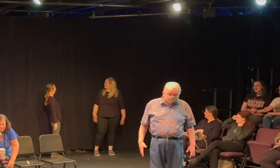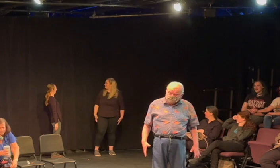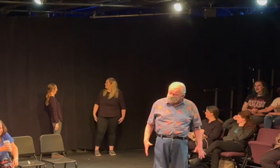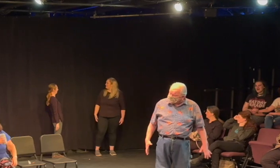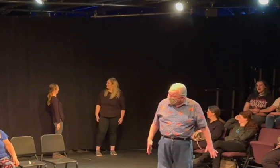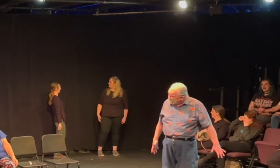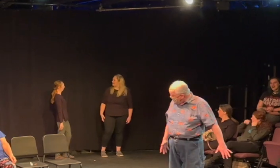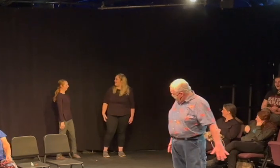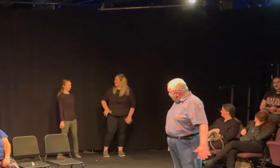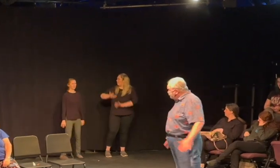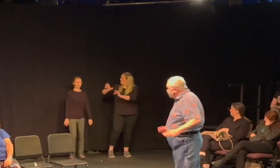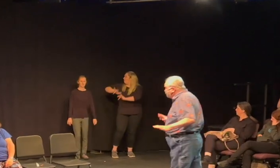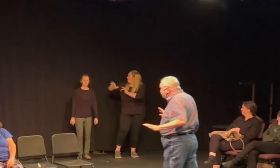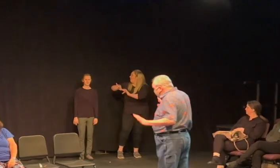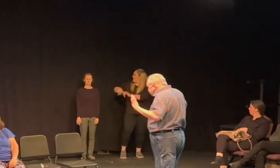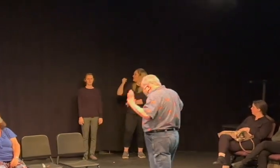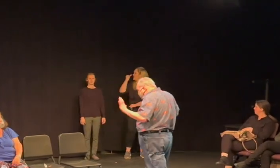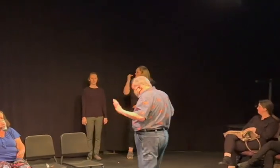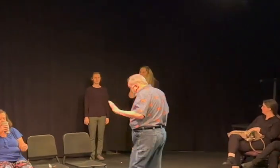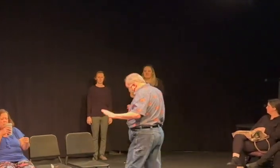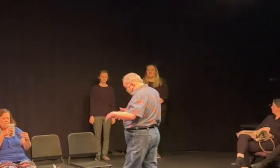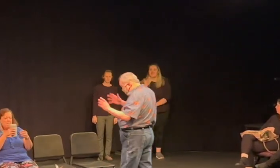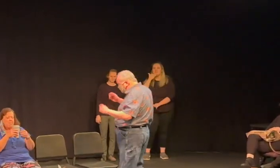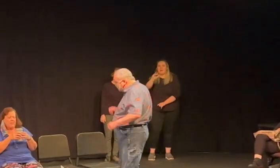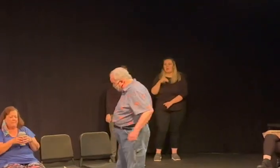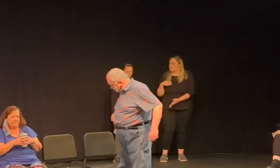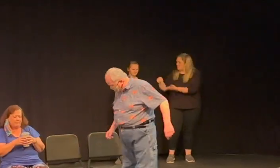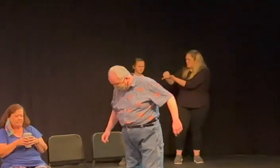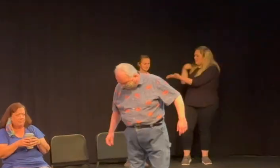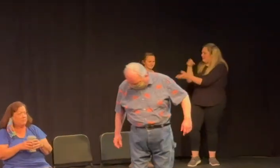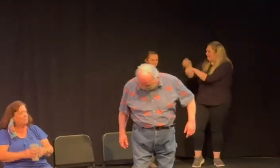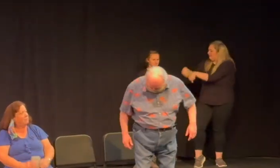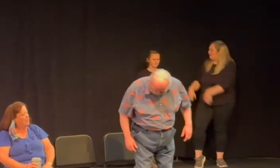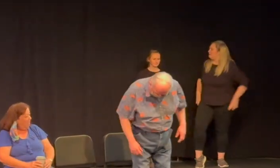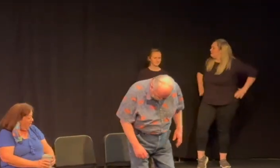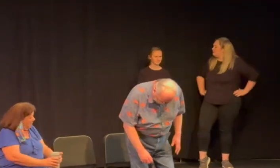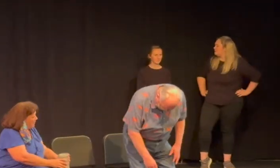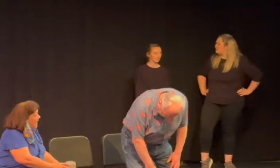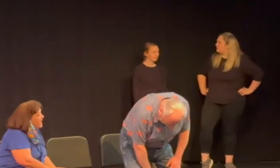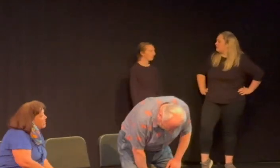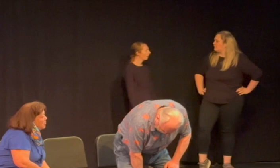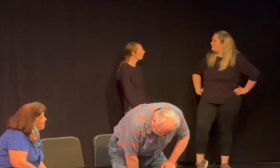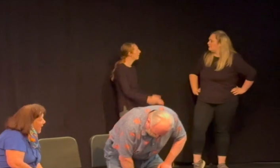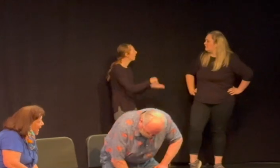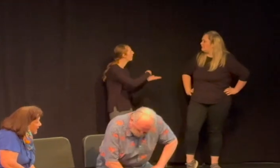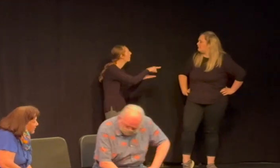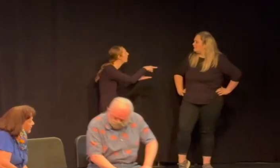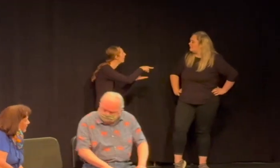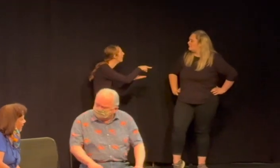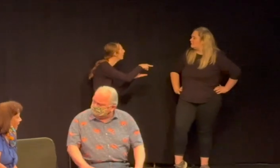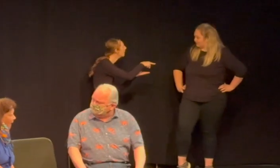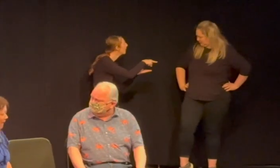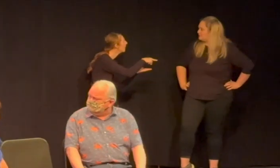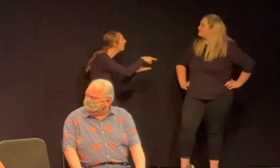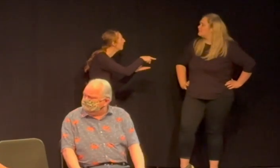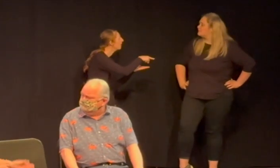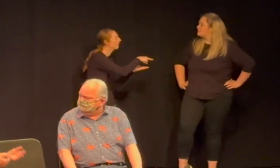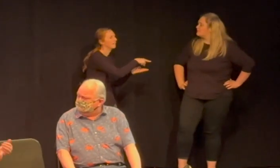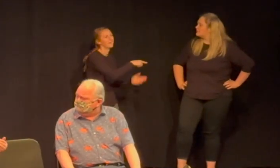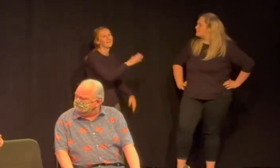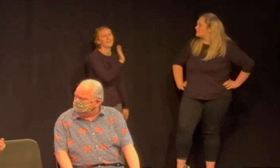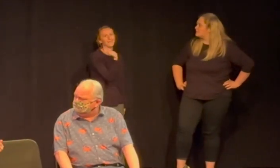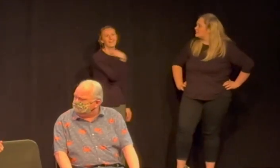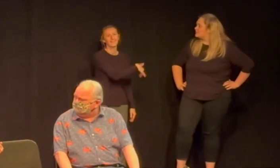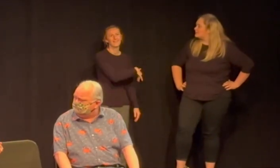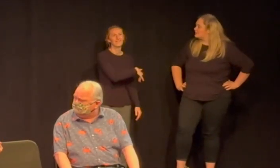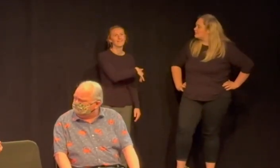For pity's sake, if you feel bad, you can always pay me back. Pay you back? I